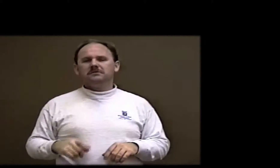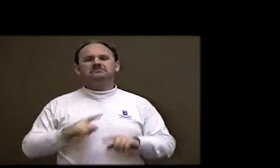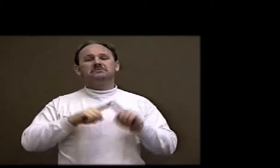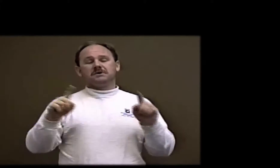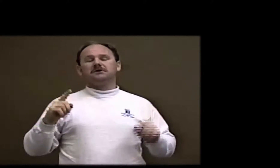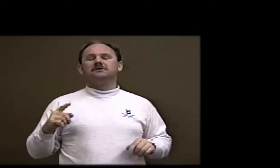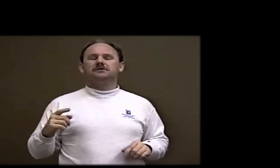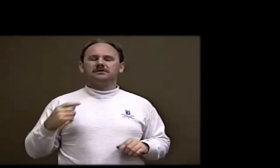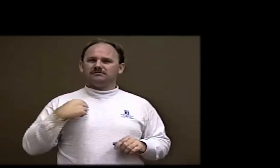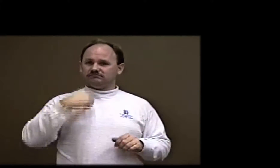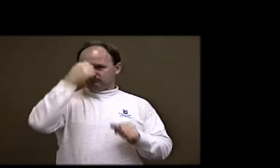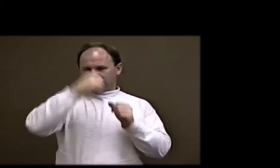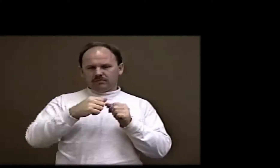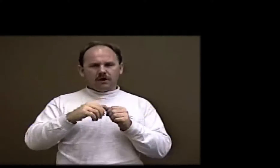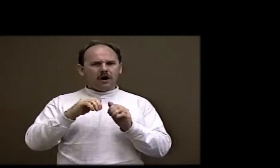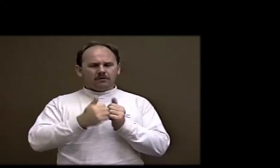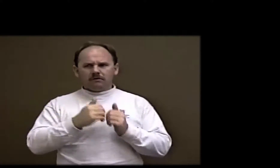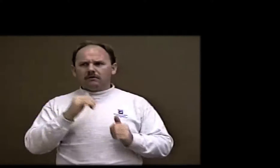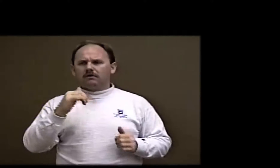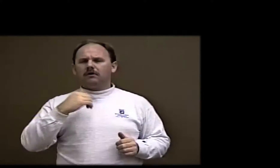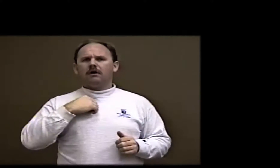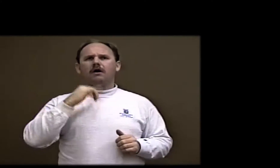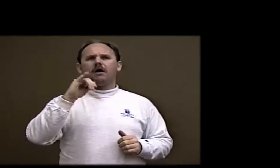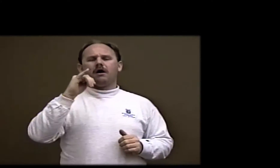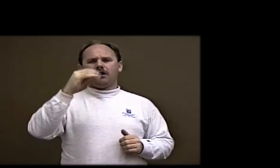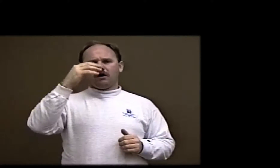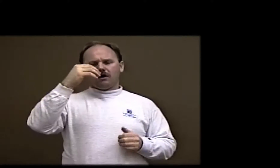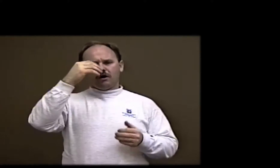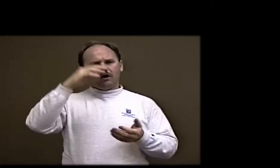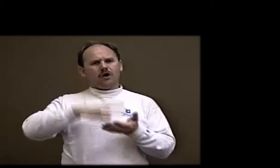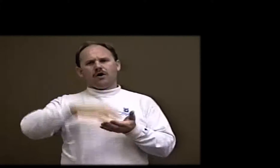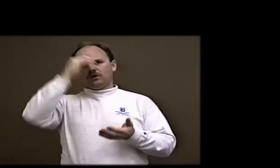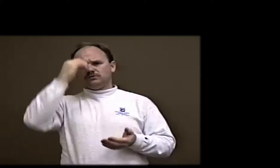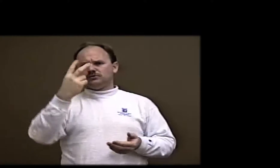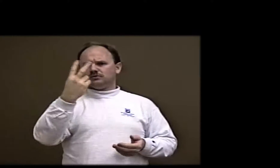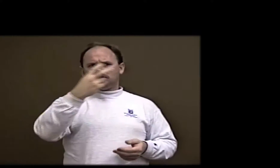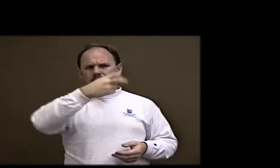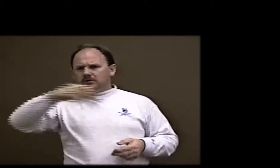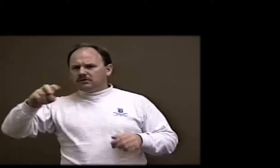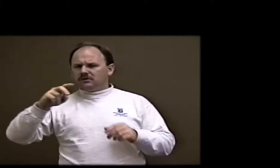English. I remembered learning how they work together, though.